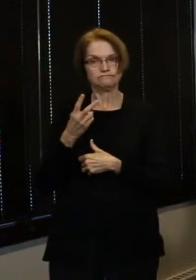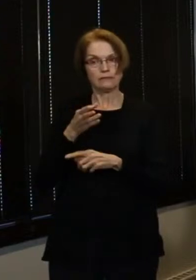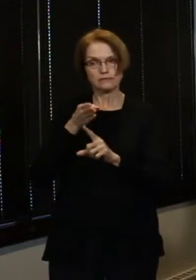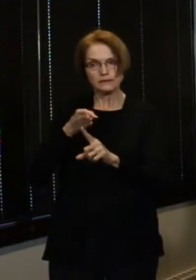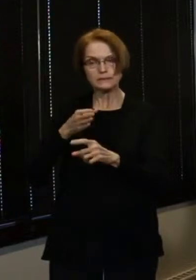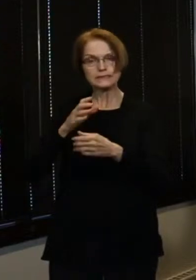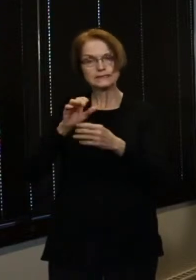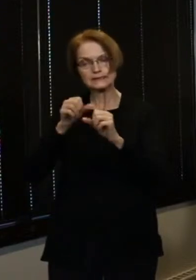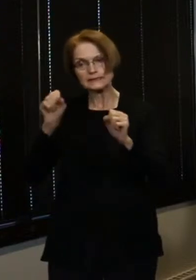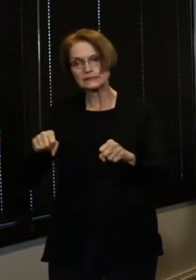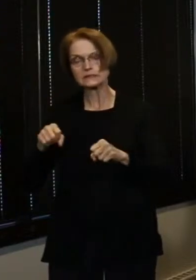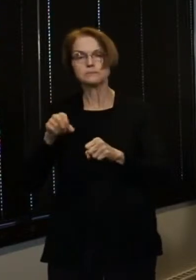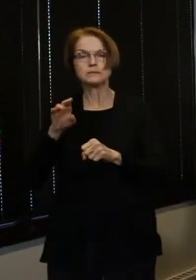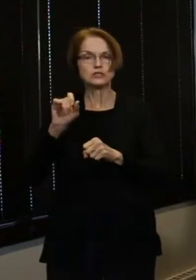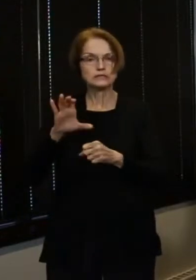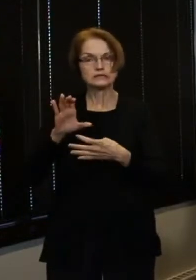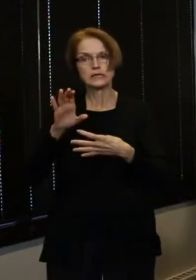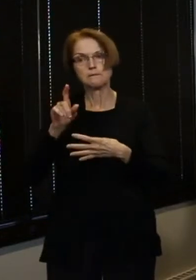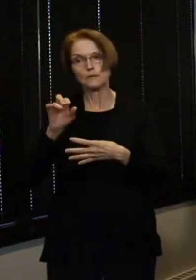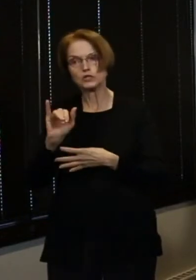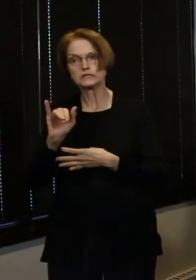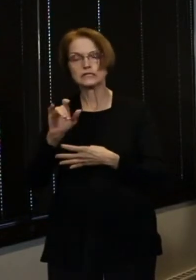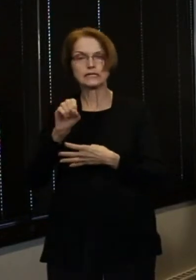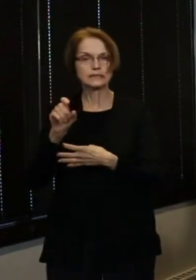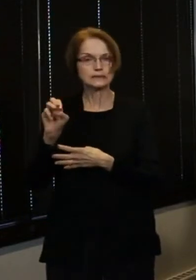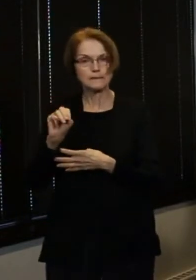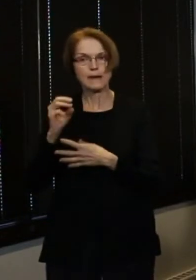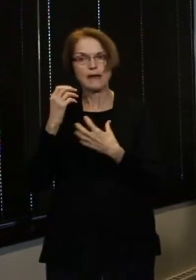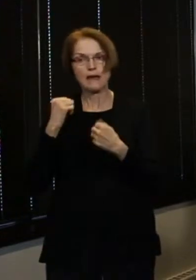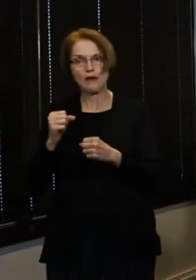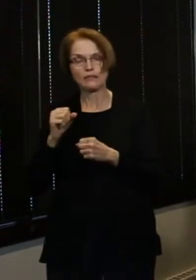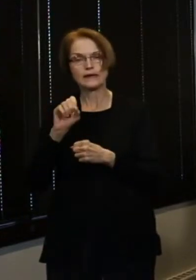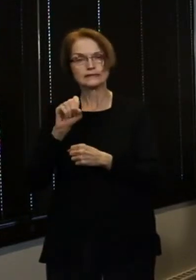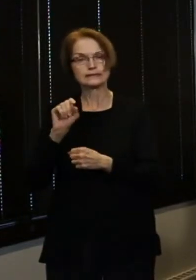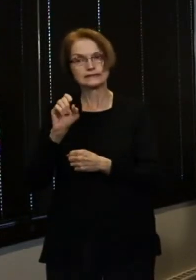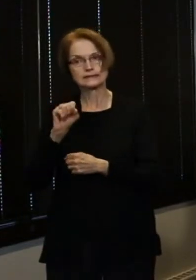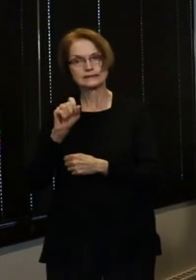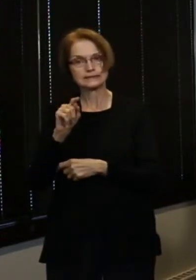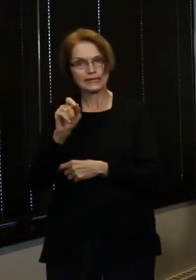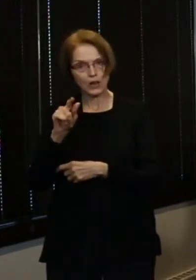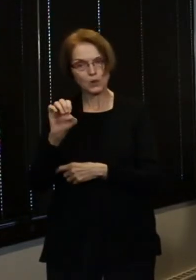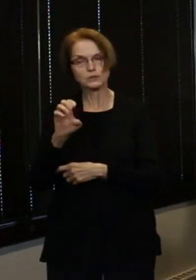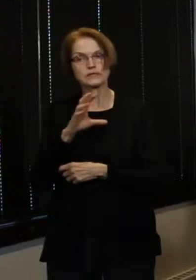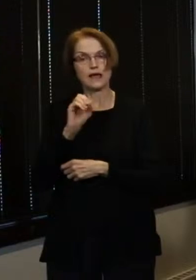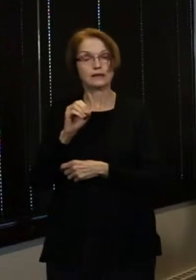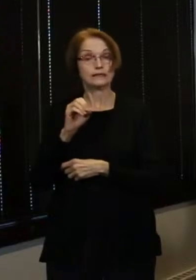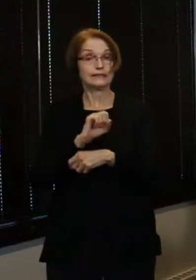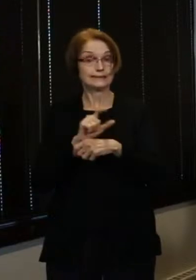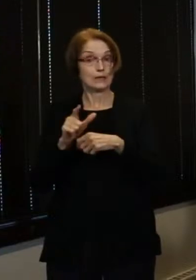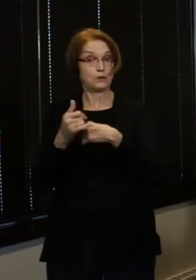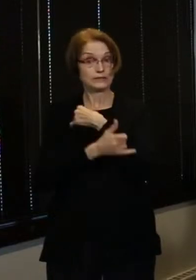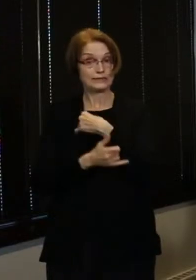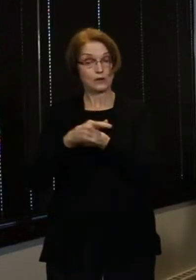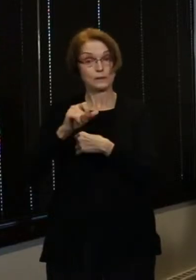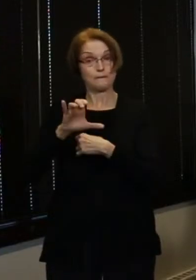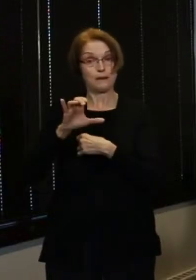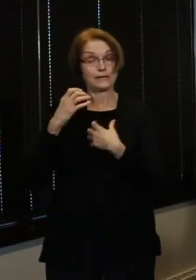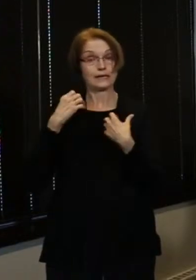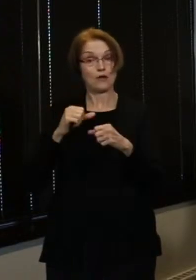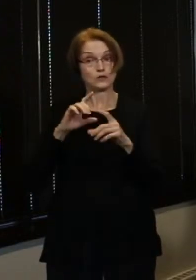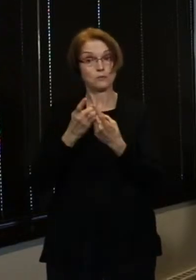BJC, Mercy, SSM Health, St. Luke's, and the St. Louis County Public Health Department will receive a total